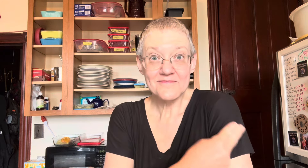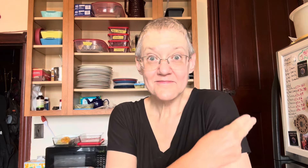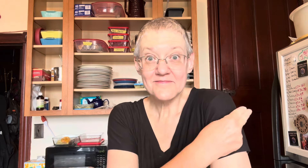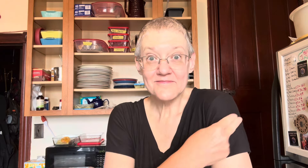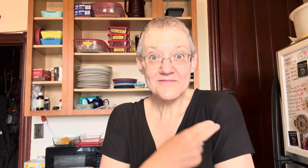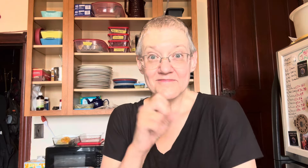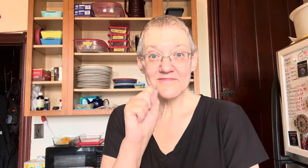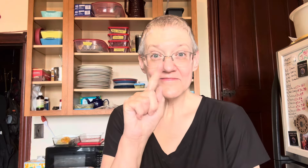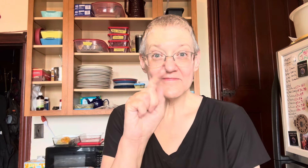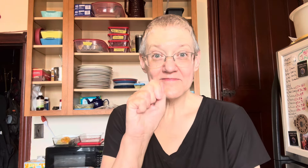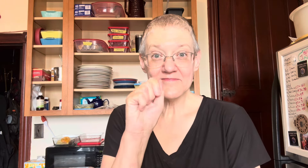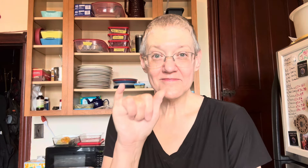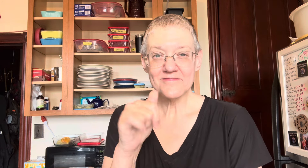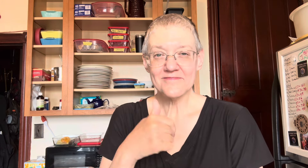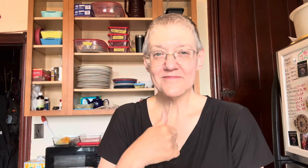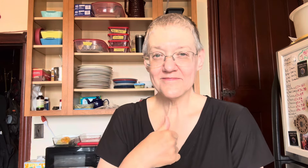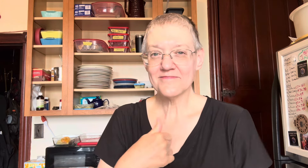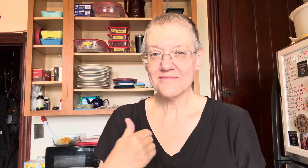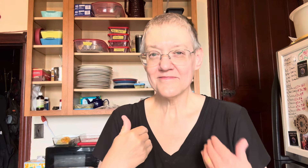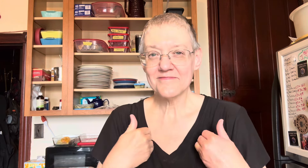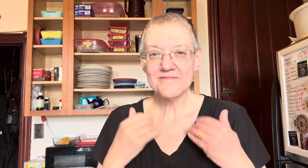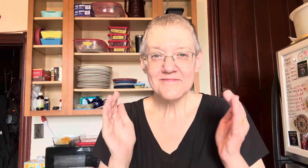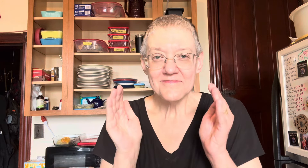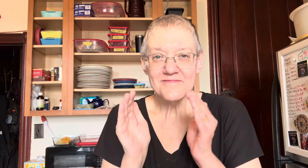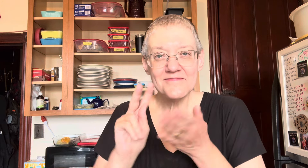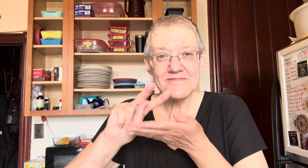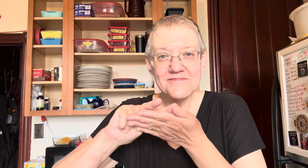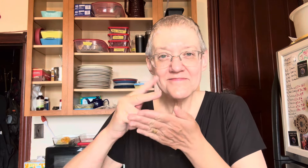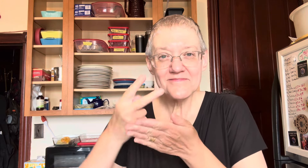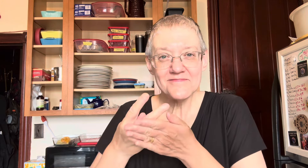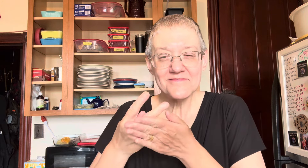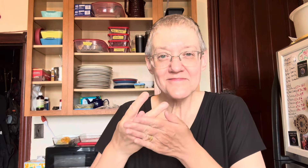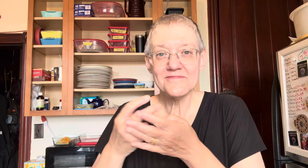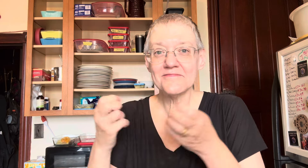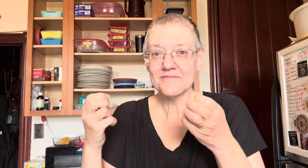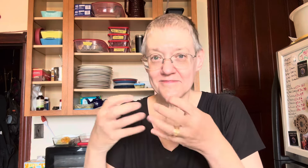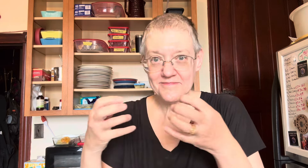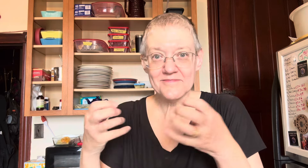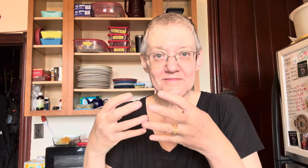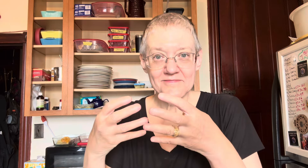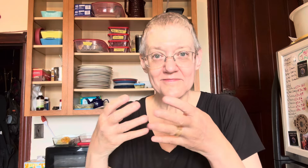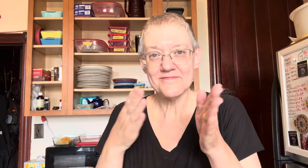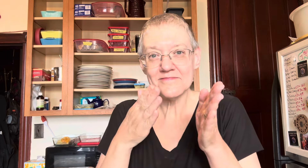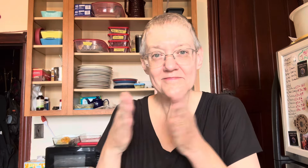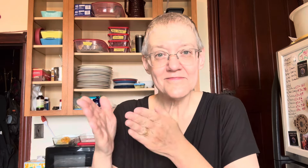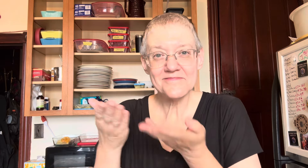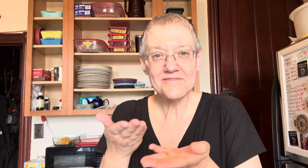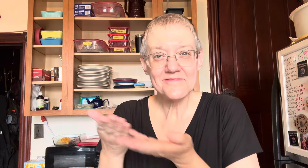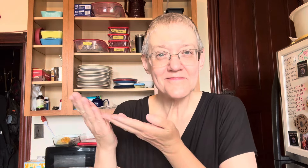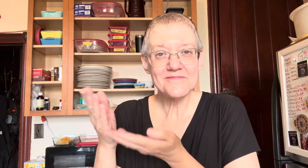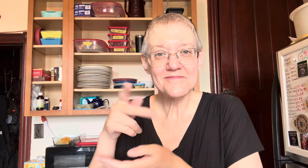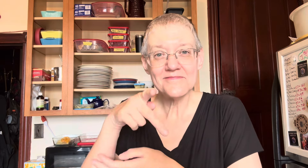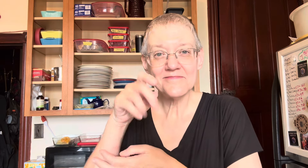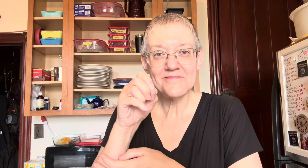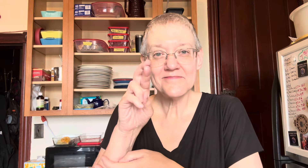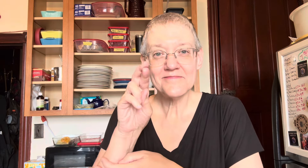For Dale's hospital stay, I'm going to have a small kitchenette with a microwave. So I'm planning to